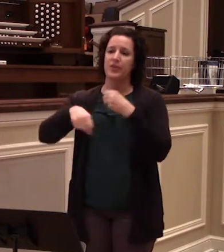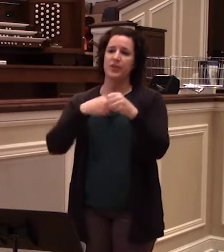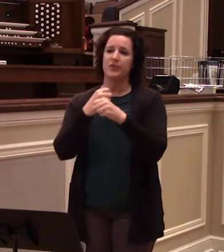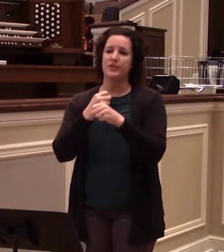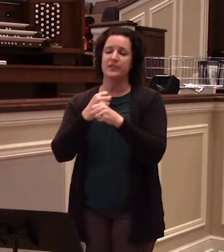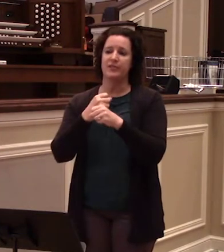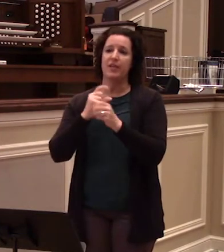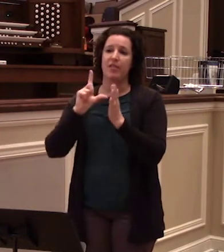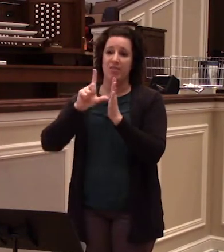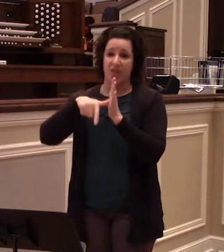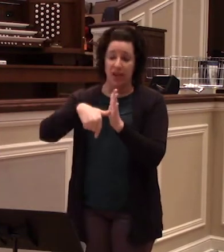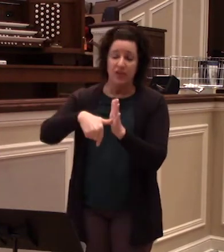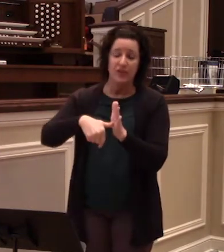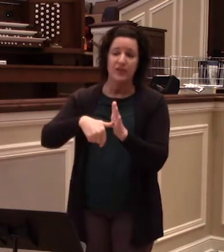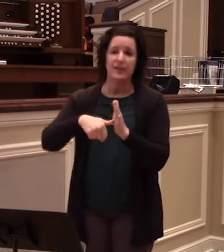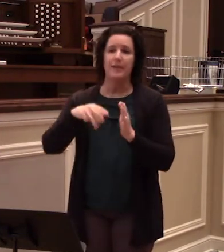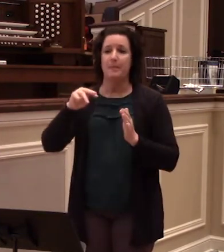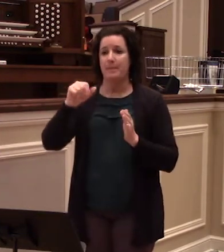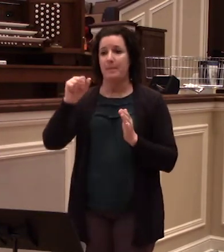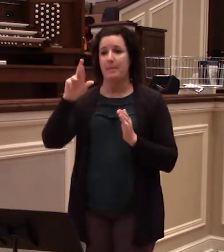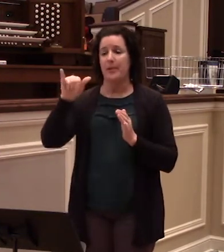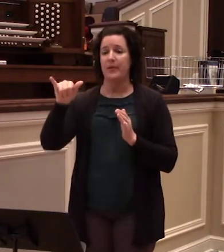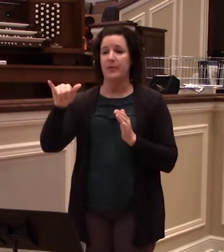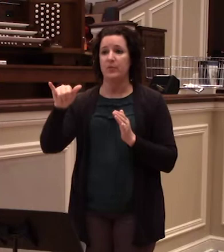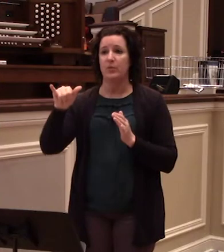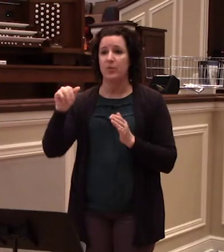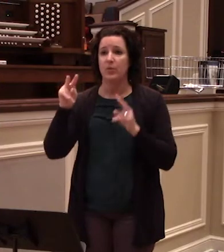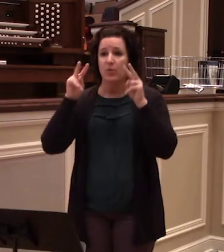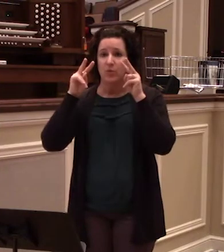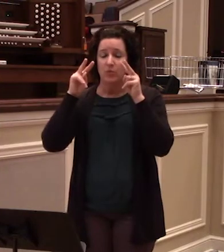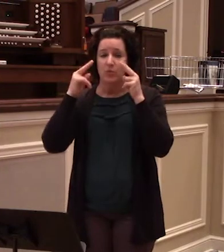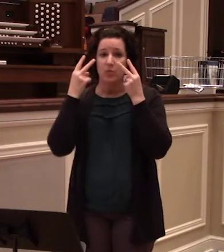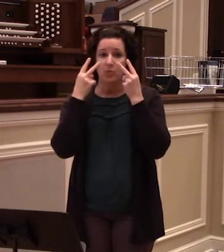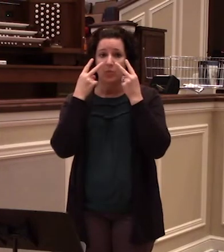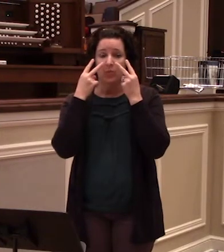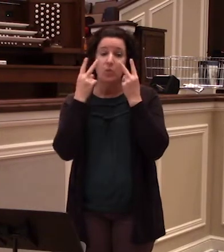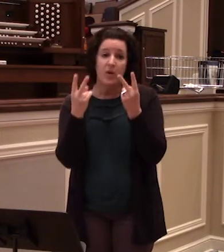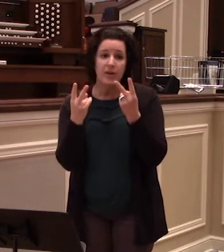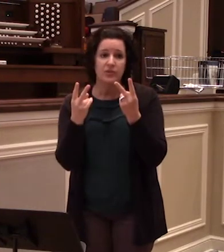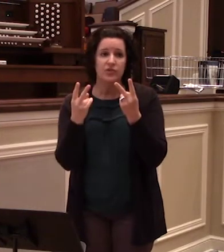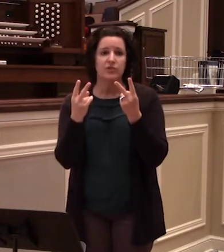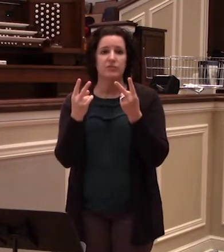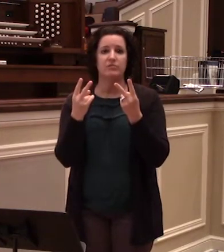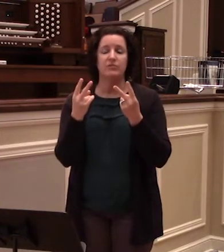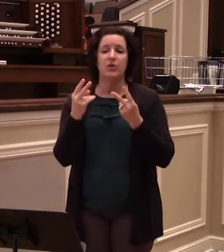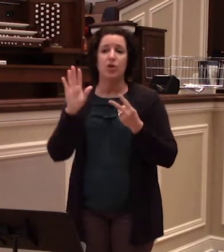firstborn, this time unwilling to accept anyone to stand in the way, but willing to go